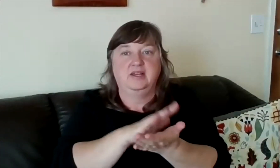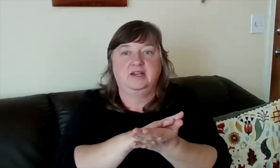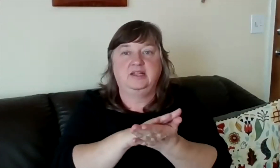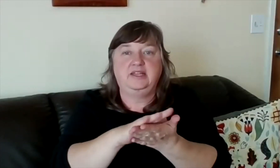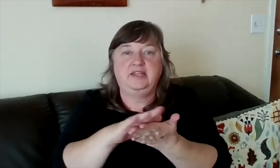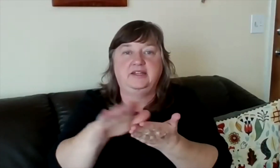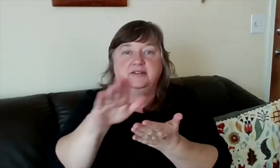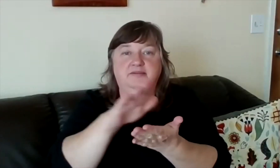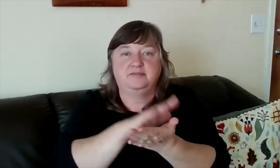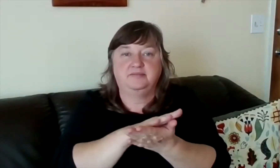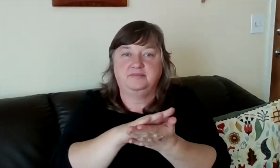Clean.